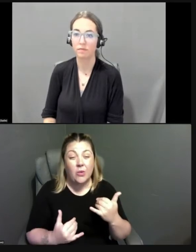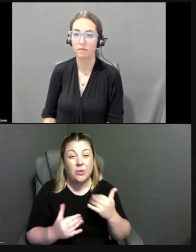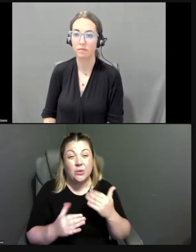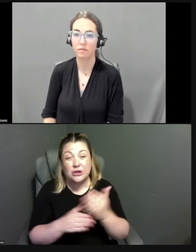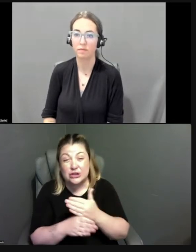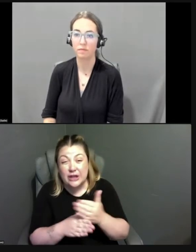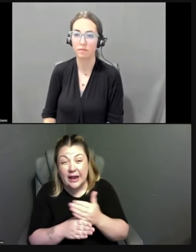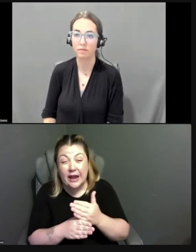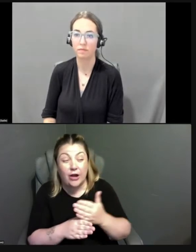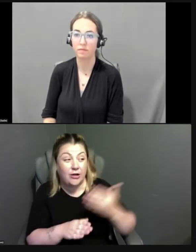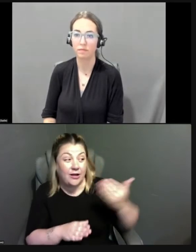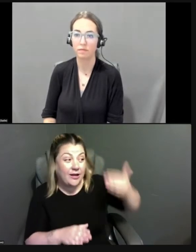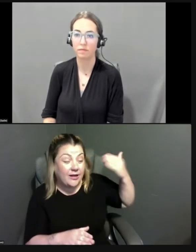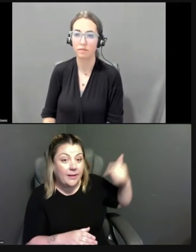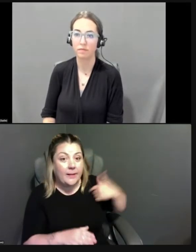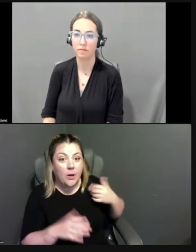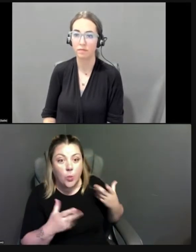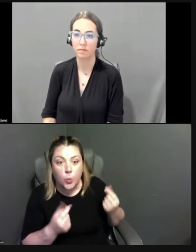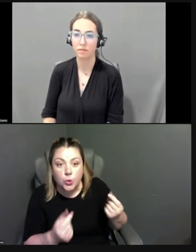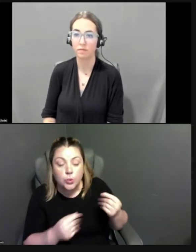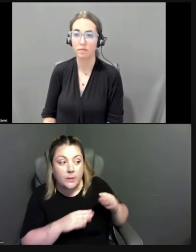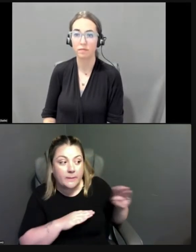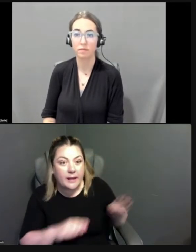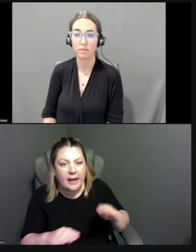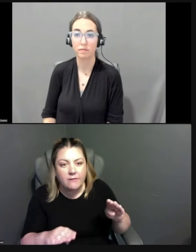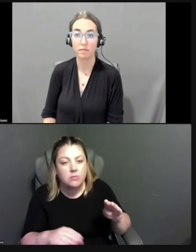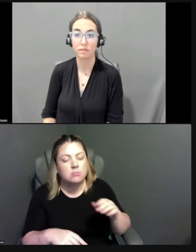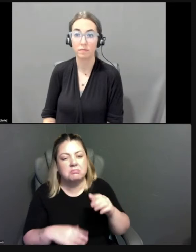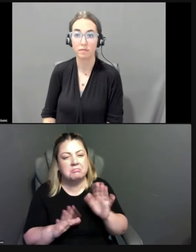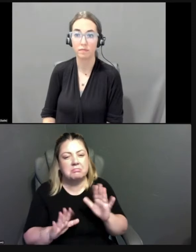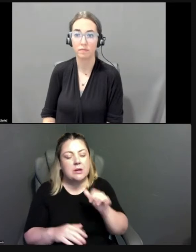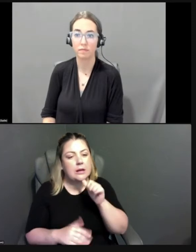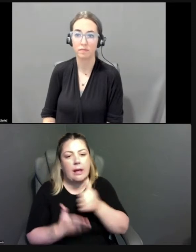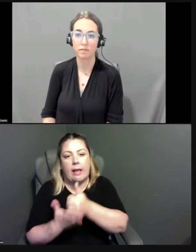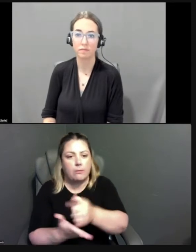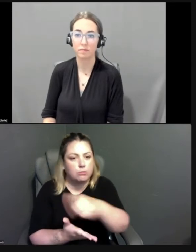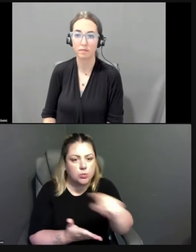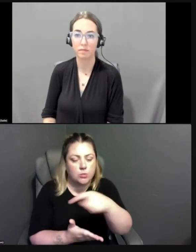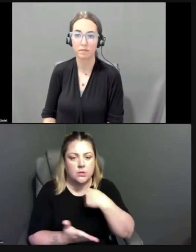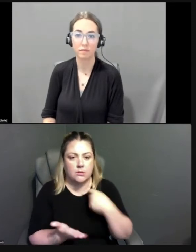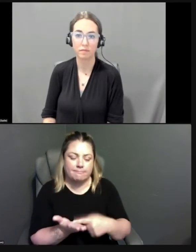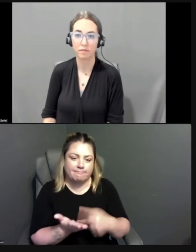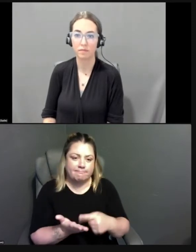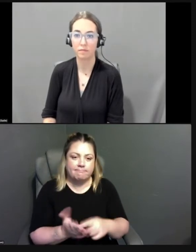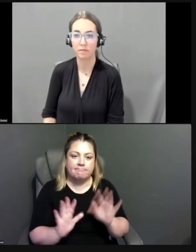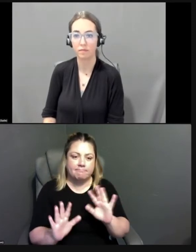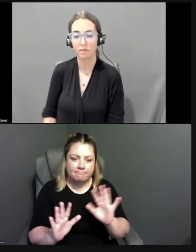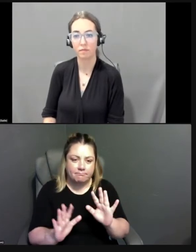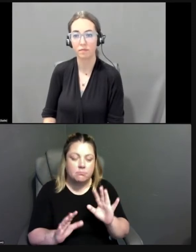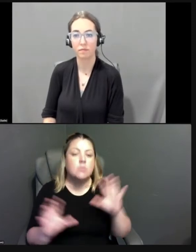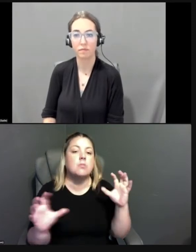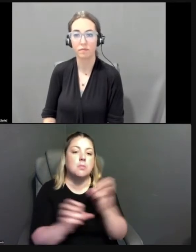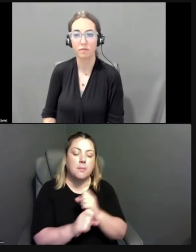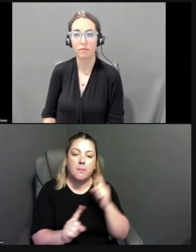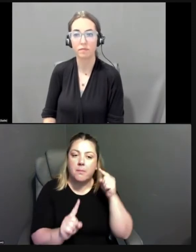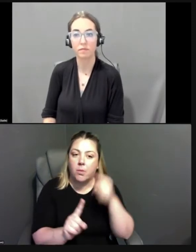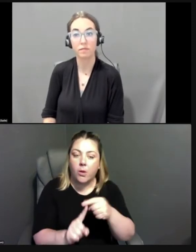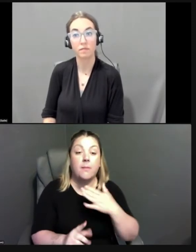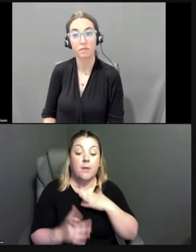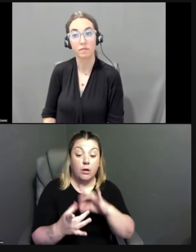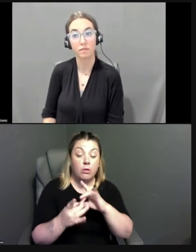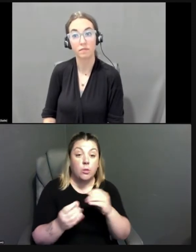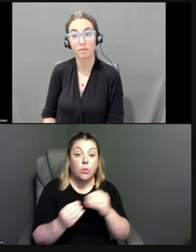so I don't need to go into that, but I was very critical of my body and had a real messed up relationship with food. And